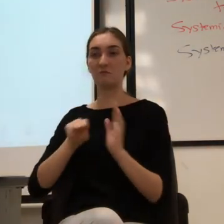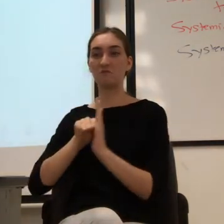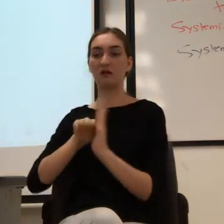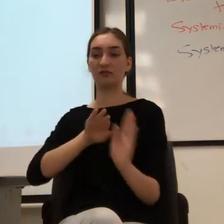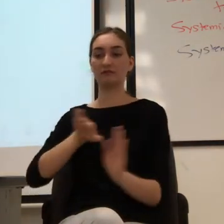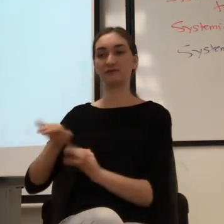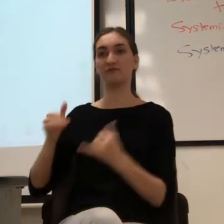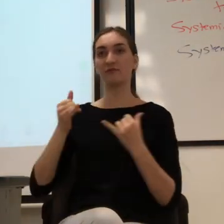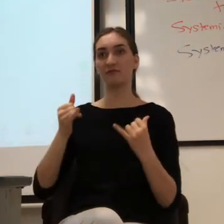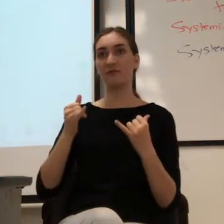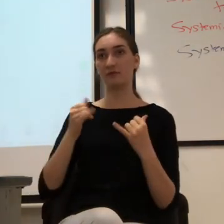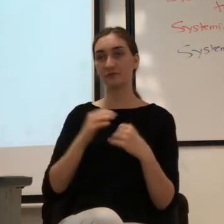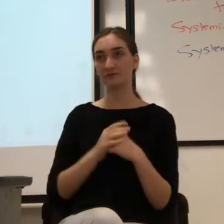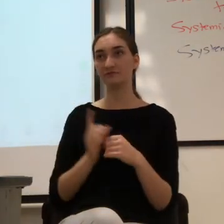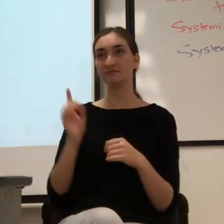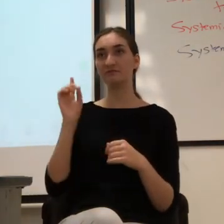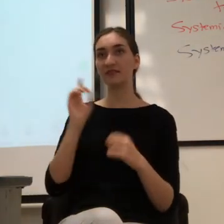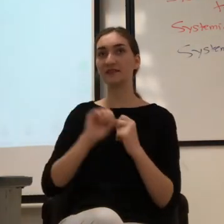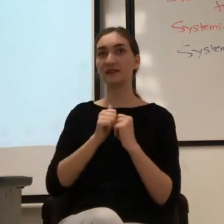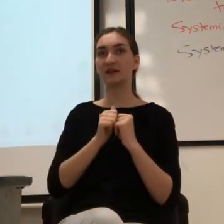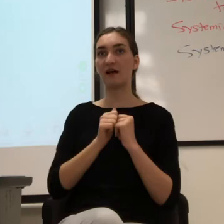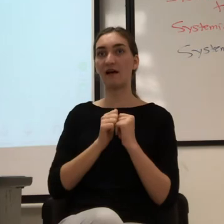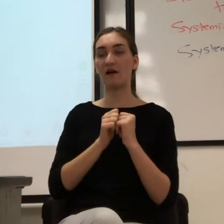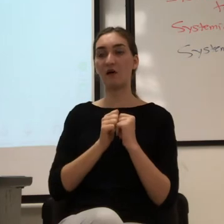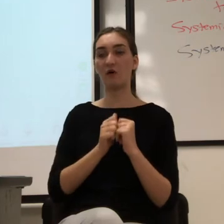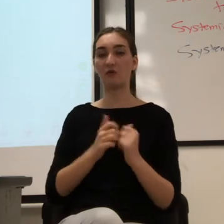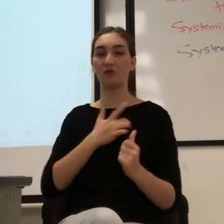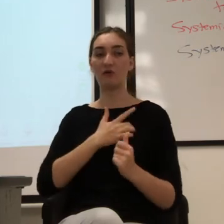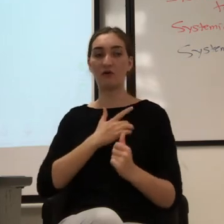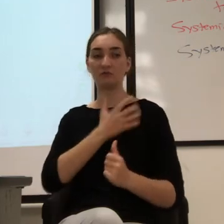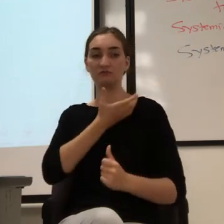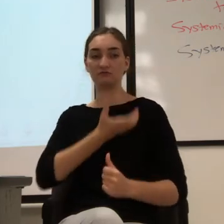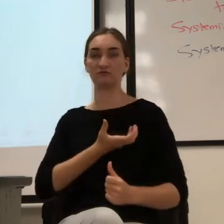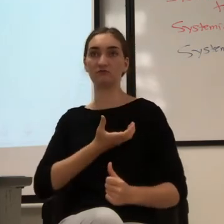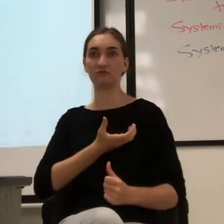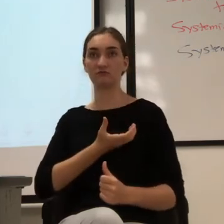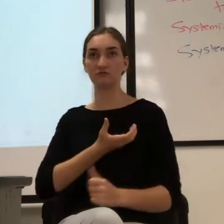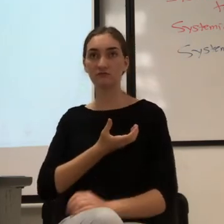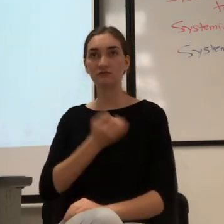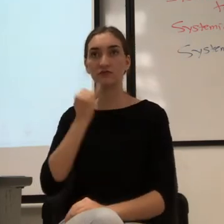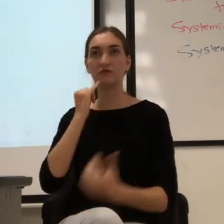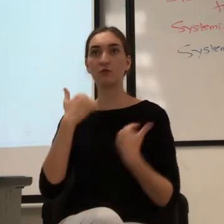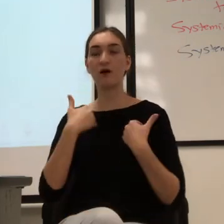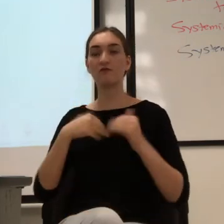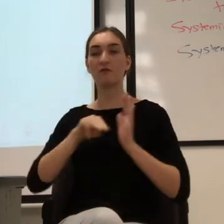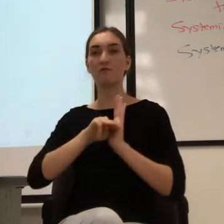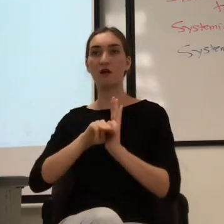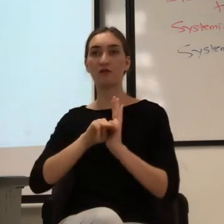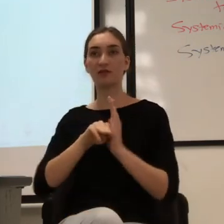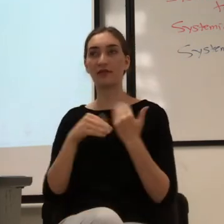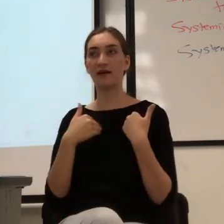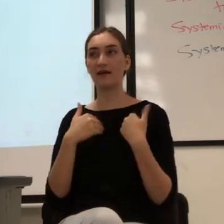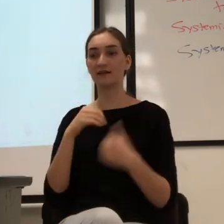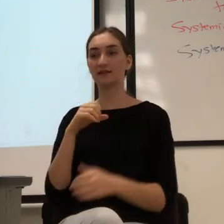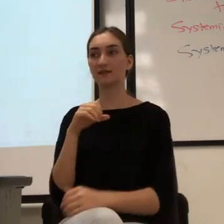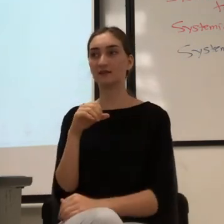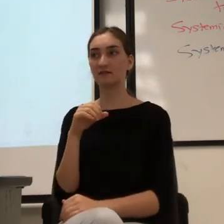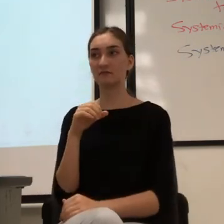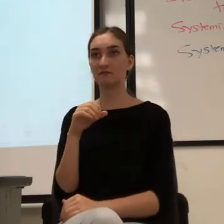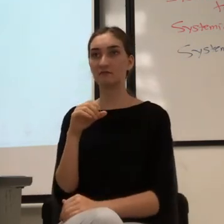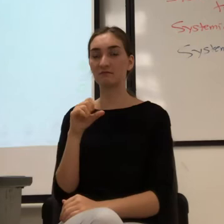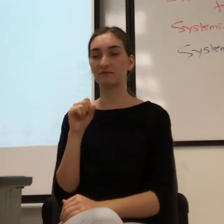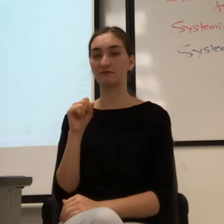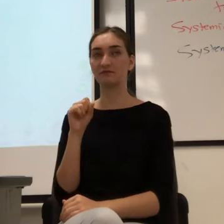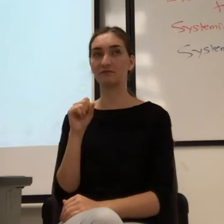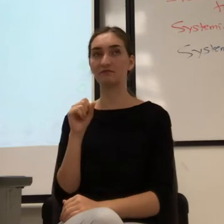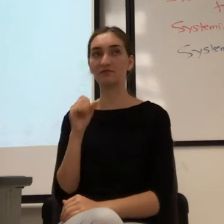That's kind of more or less how the heart sits in the chest. And if you have a model that has a stand, not all of them do,